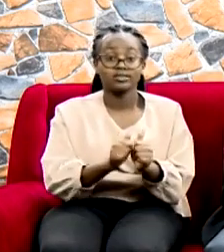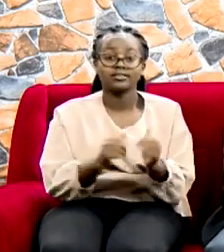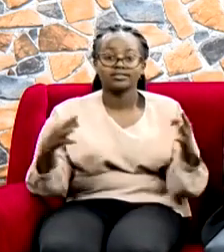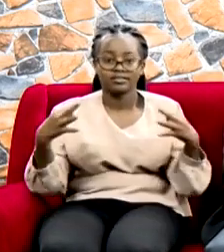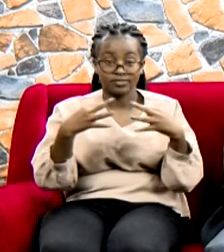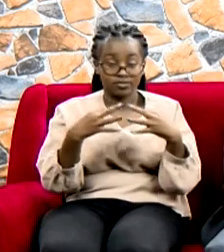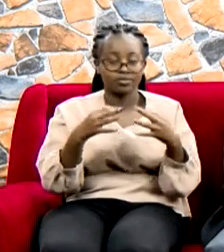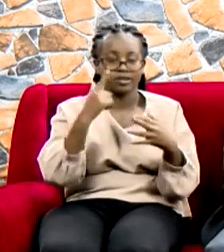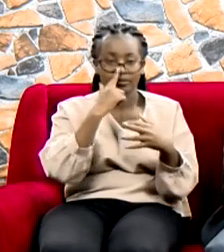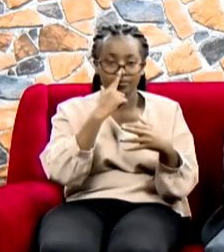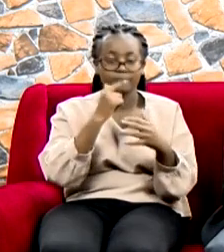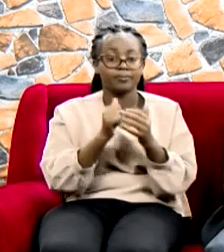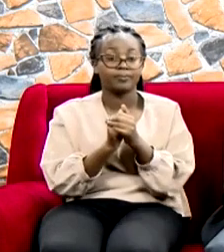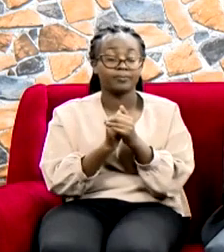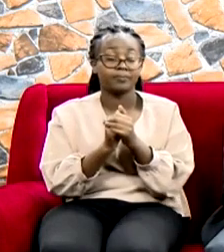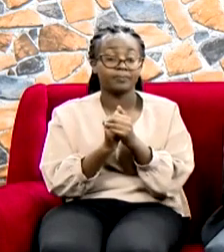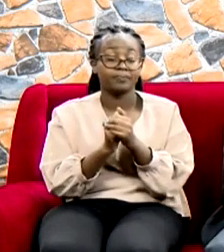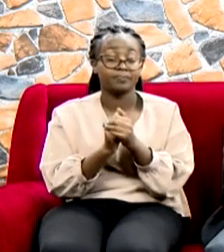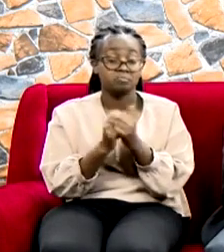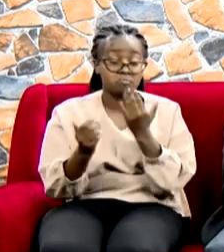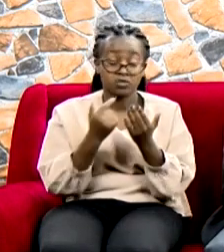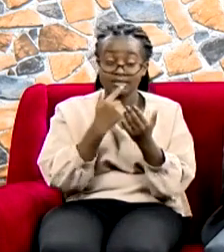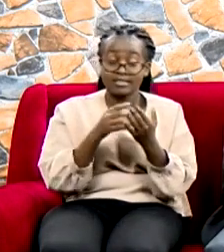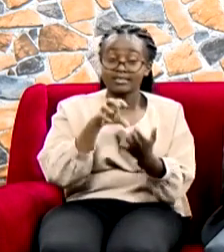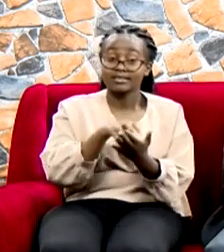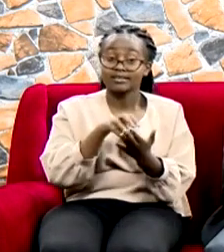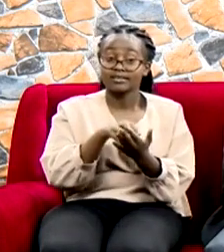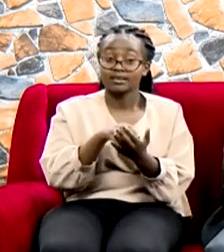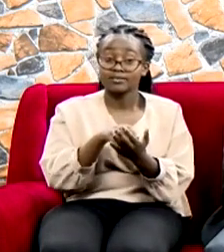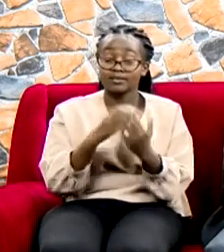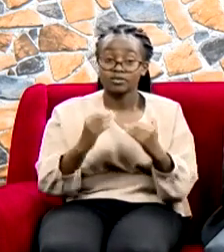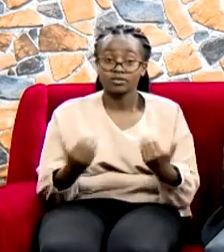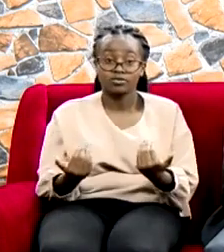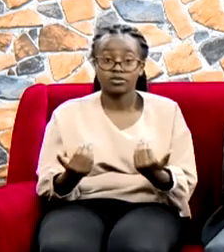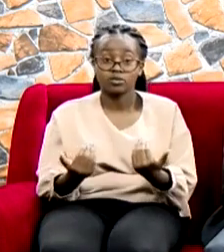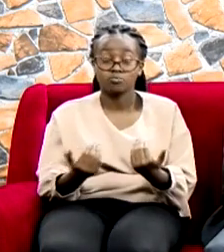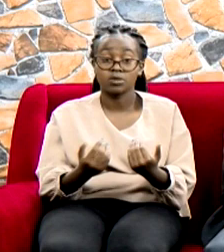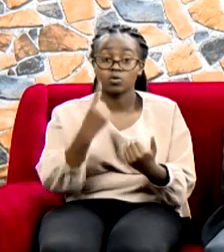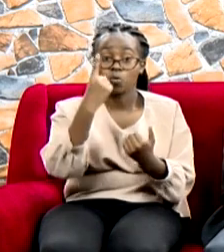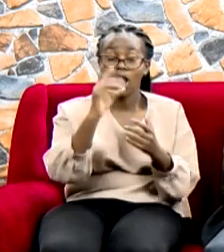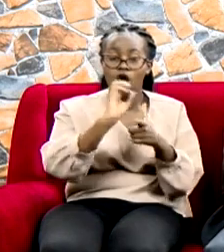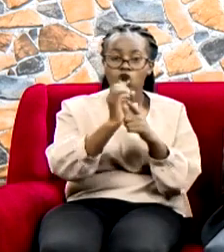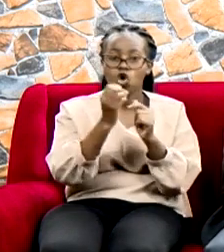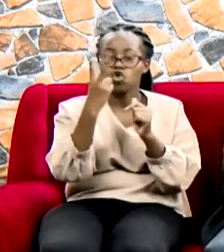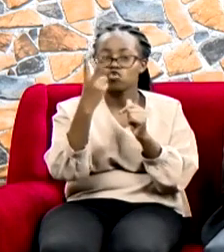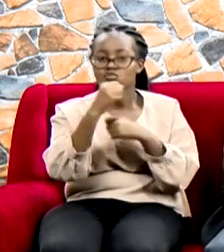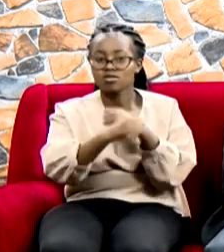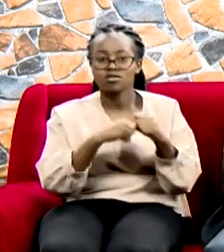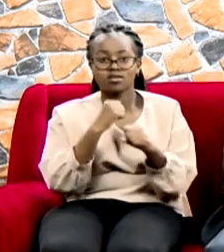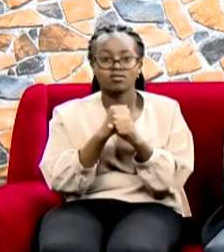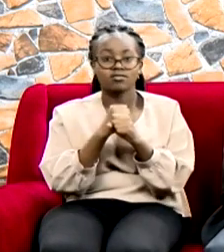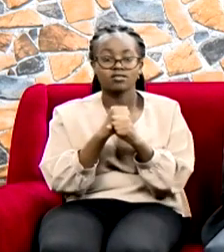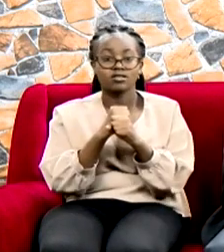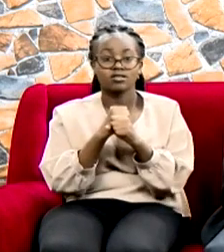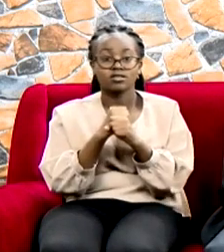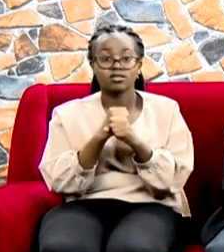the at immediate home. family, yeah. Okay. So let's say your child is diagnosed at the age of 1.5 or 2 years.